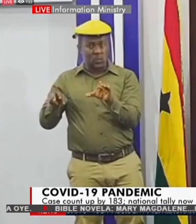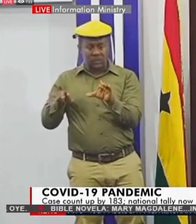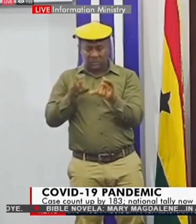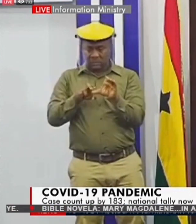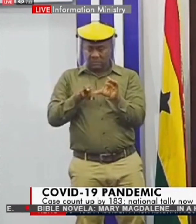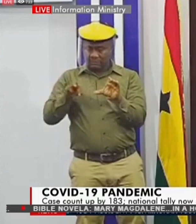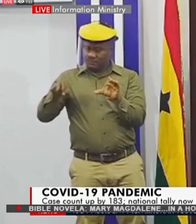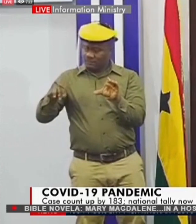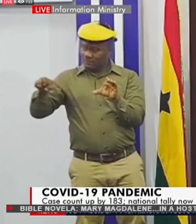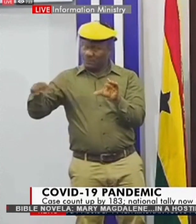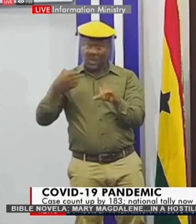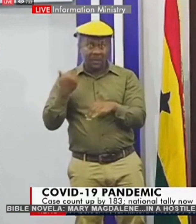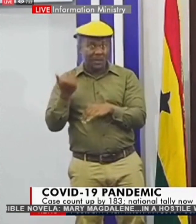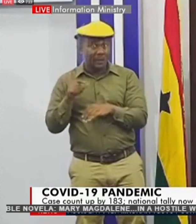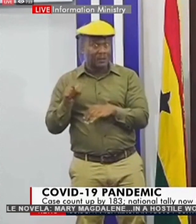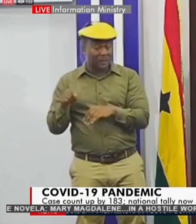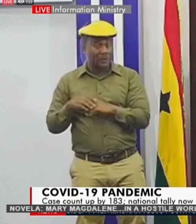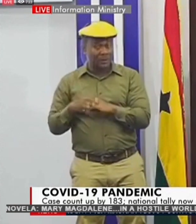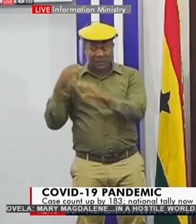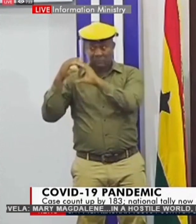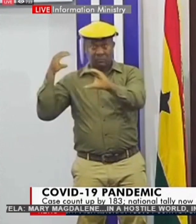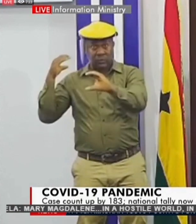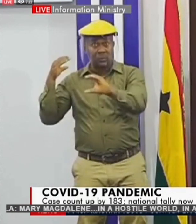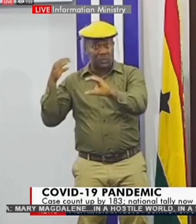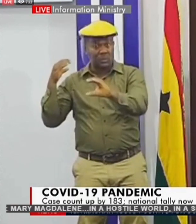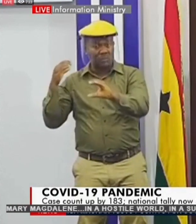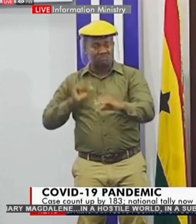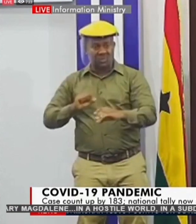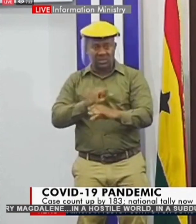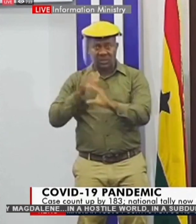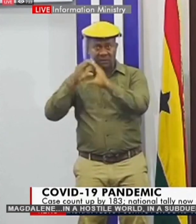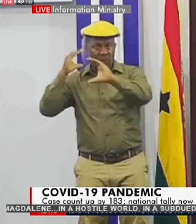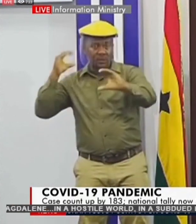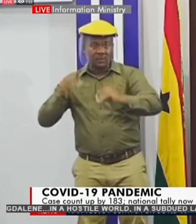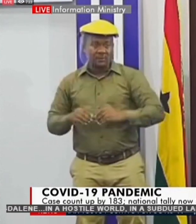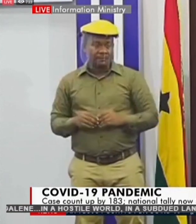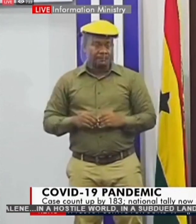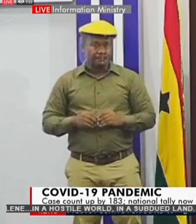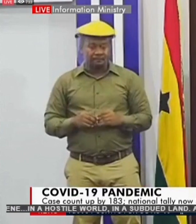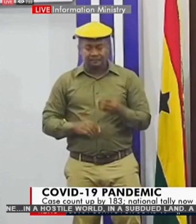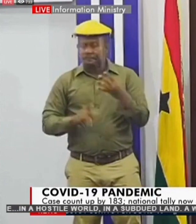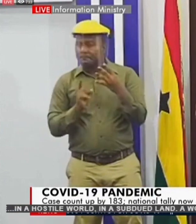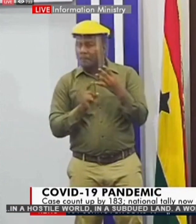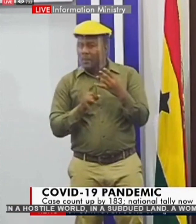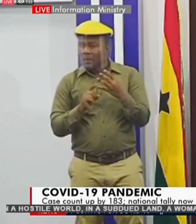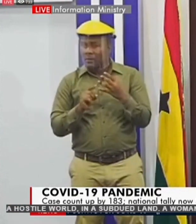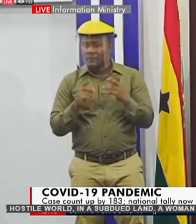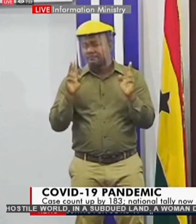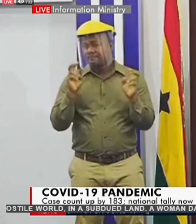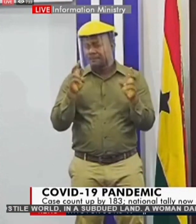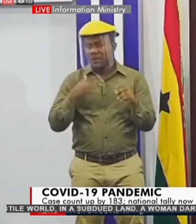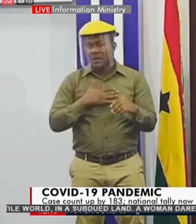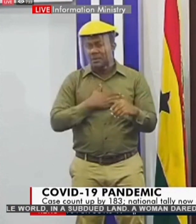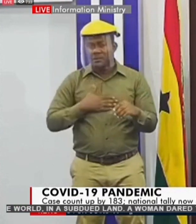potential areas. Busing of our staff, that has also been flagged. Another issue that we must pay attention to, and